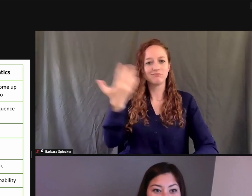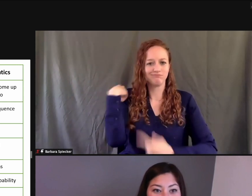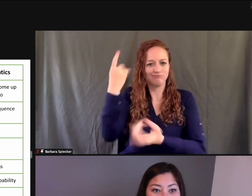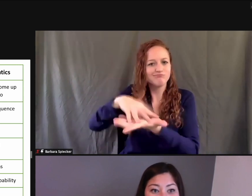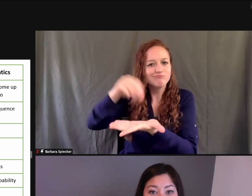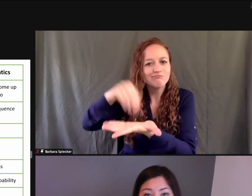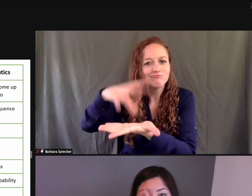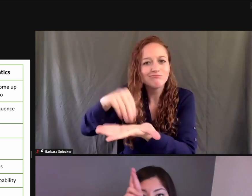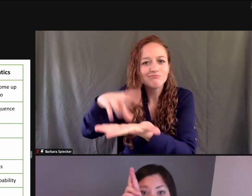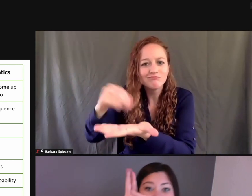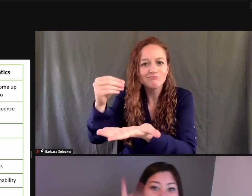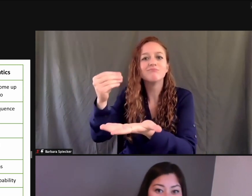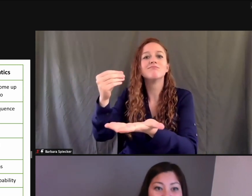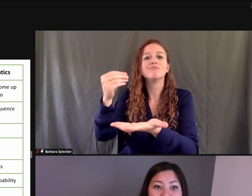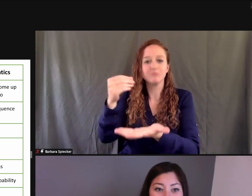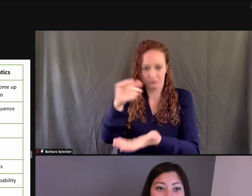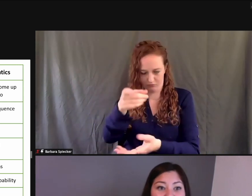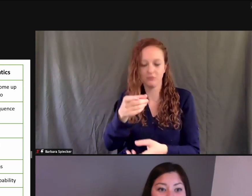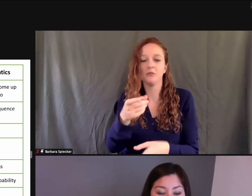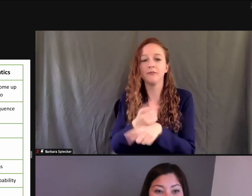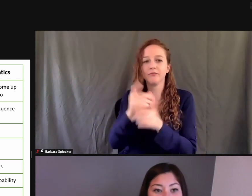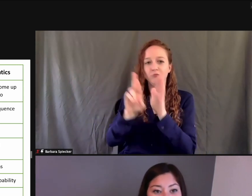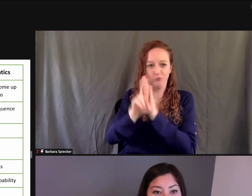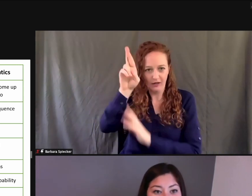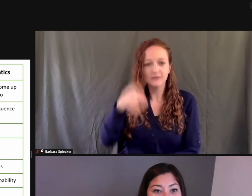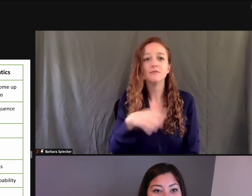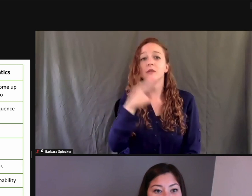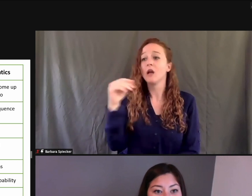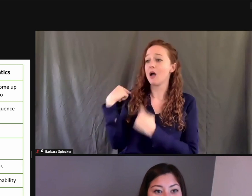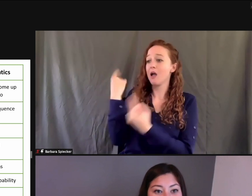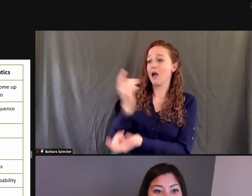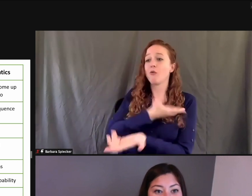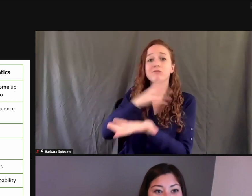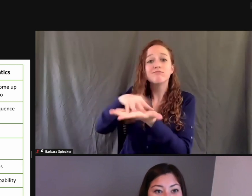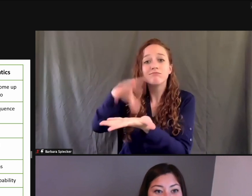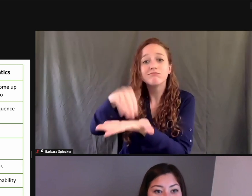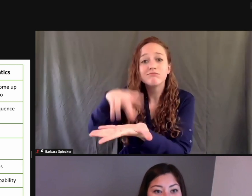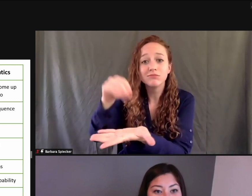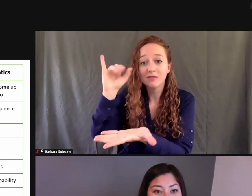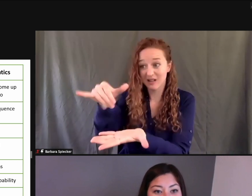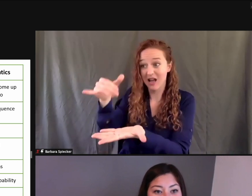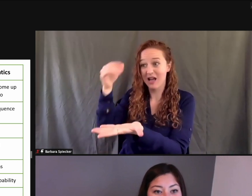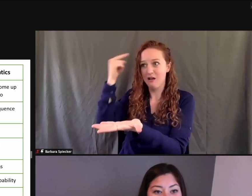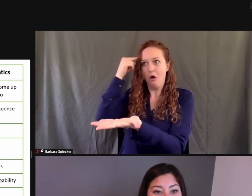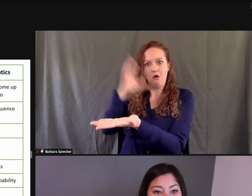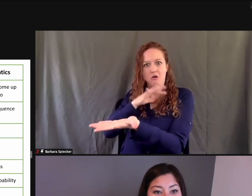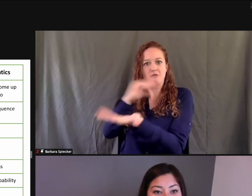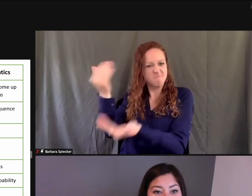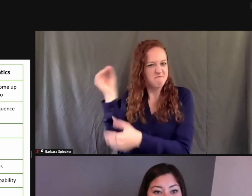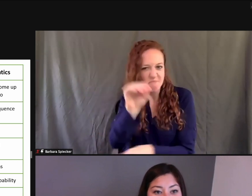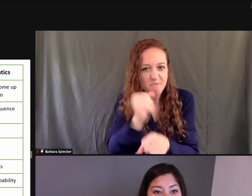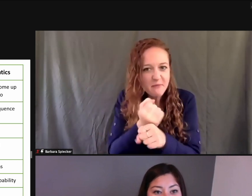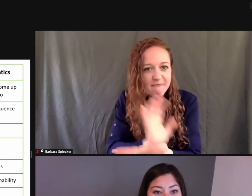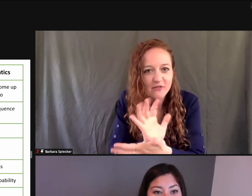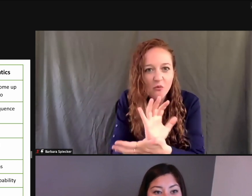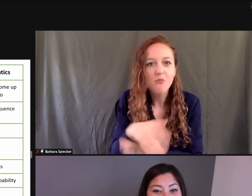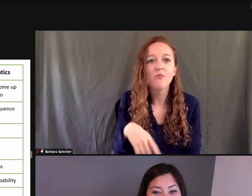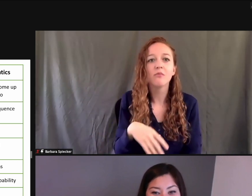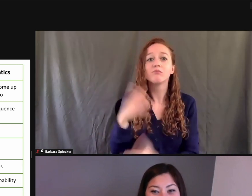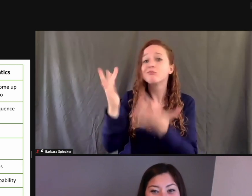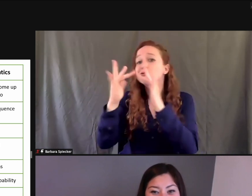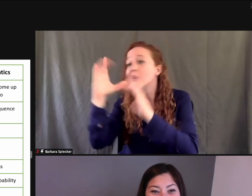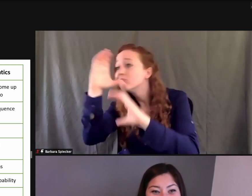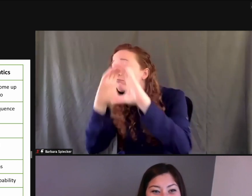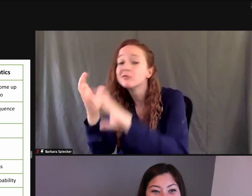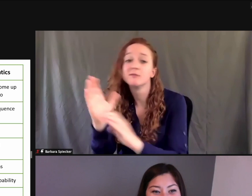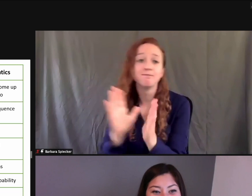topic. Alicia can go to the next slide here. We'll show you. So we identify a topic. That's our first step. We pick